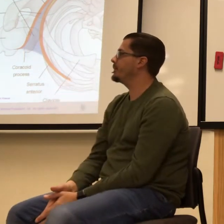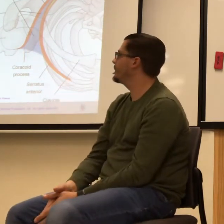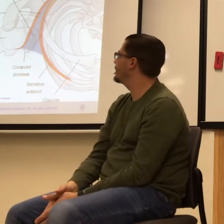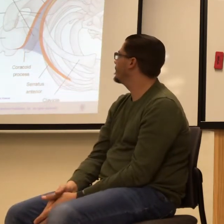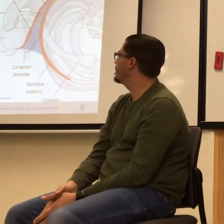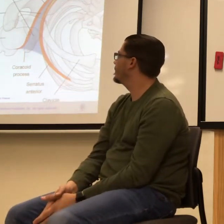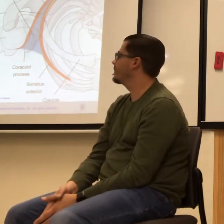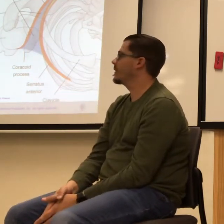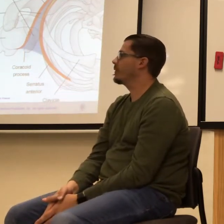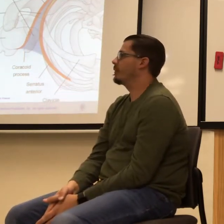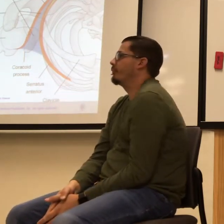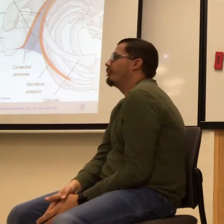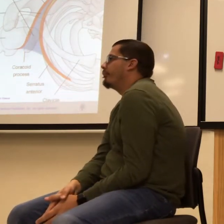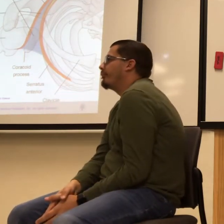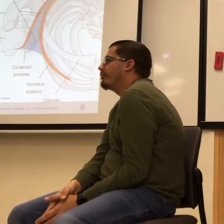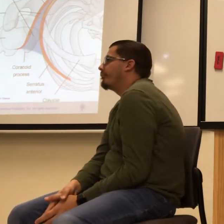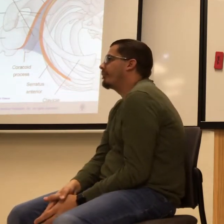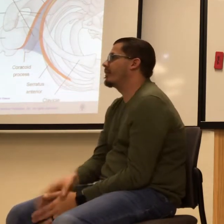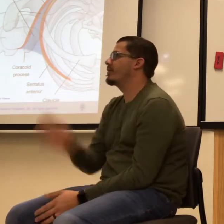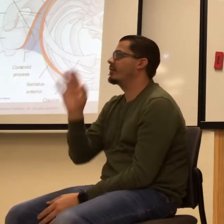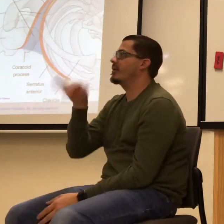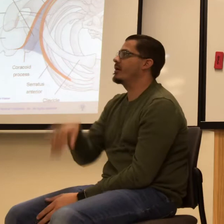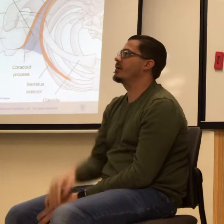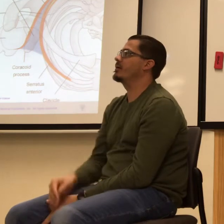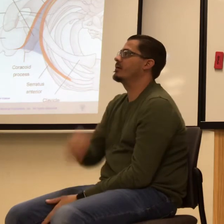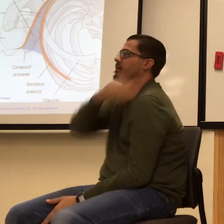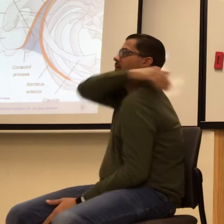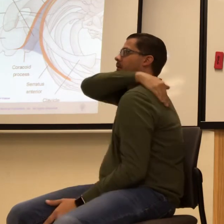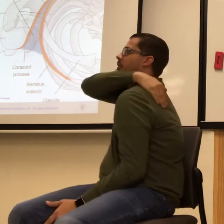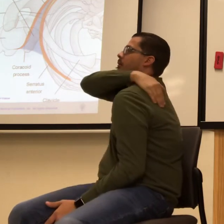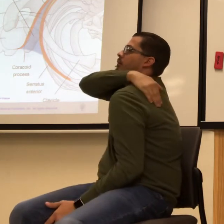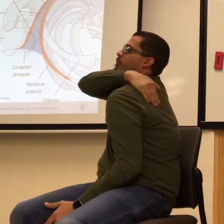You might observe patient presents.